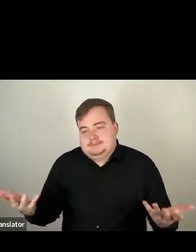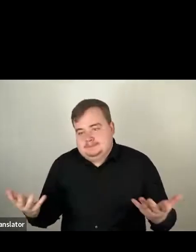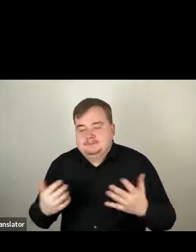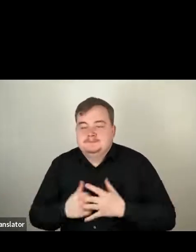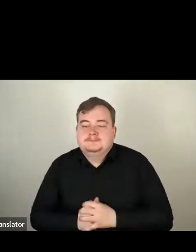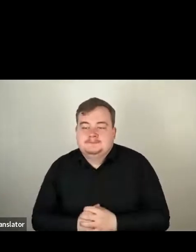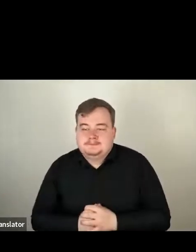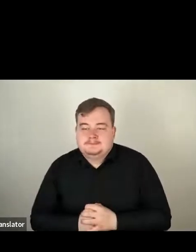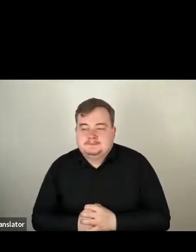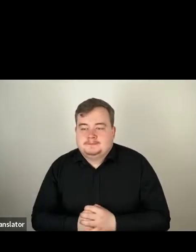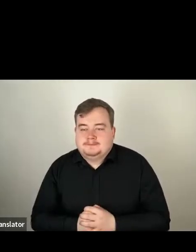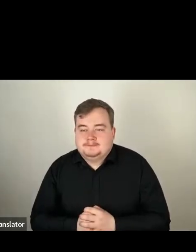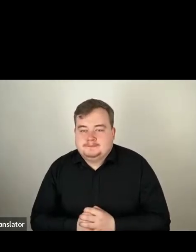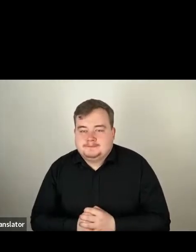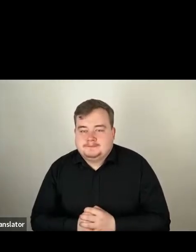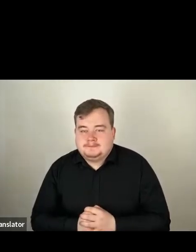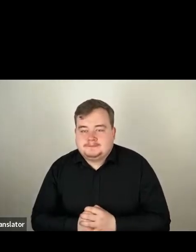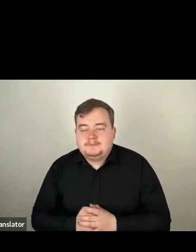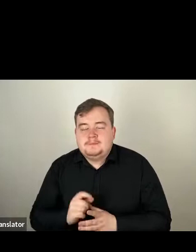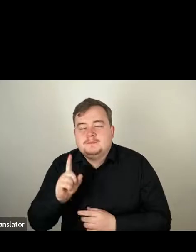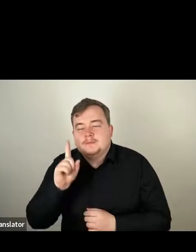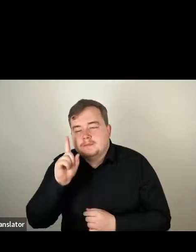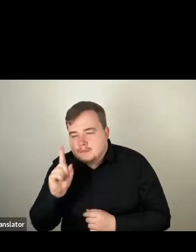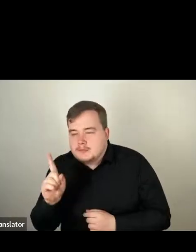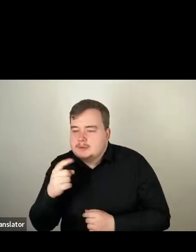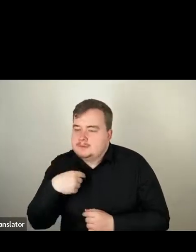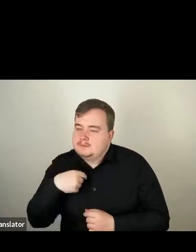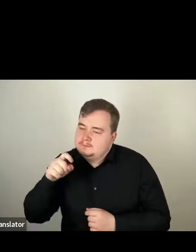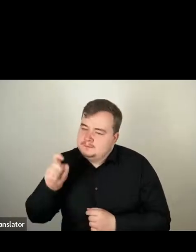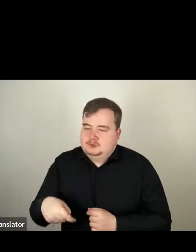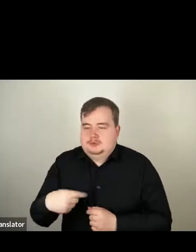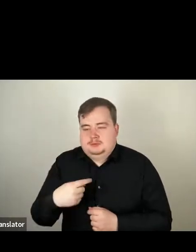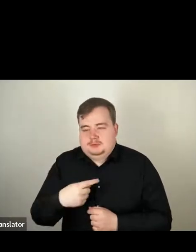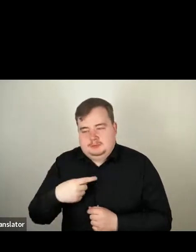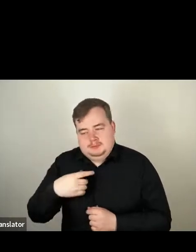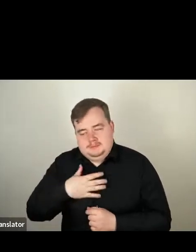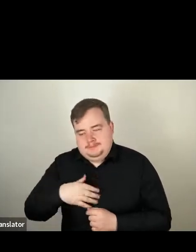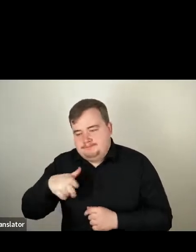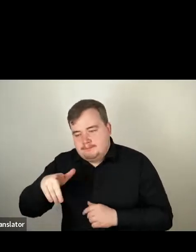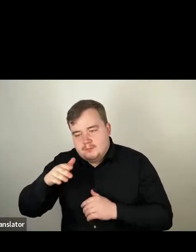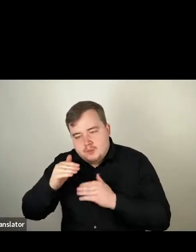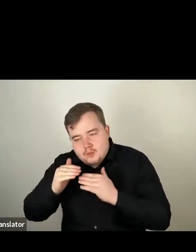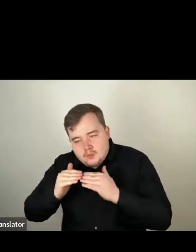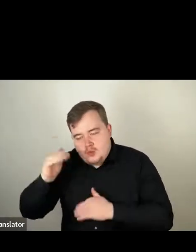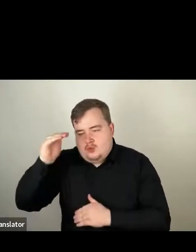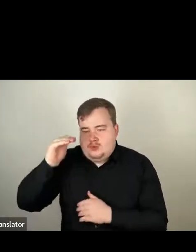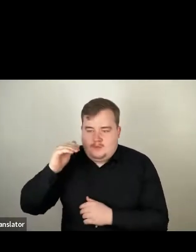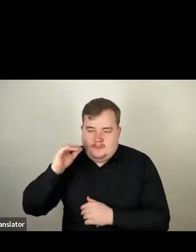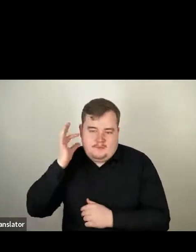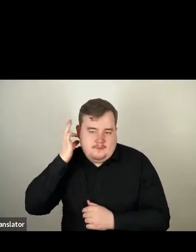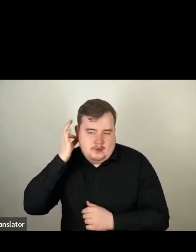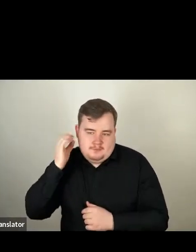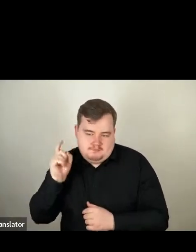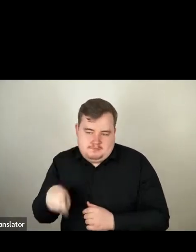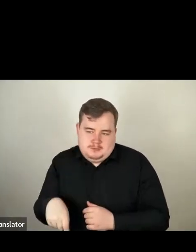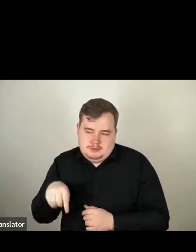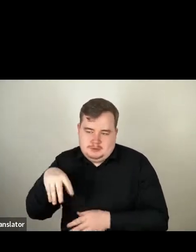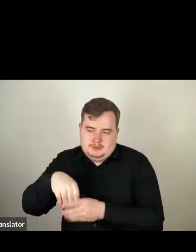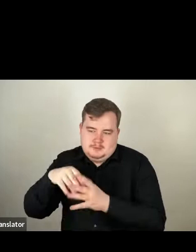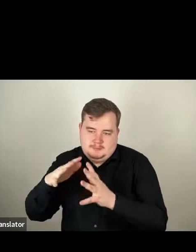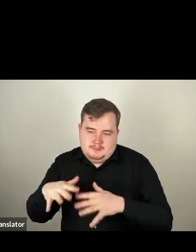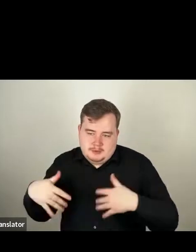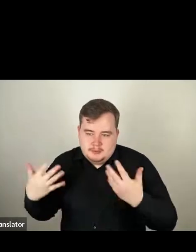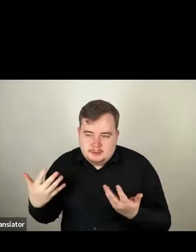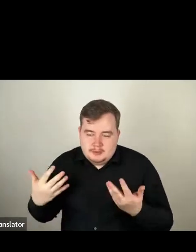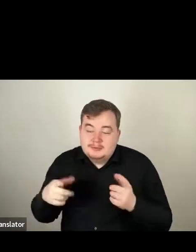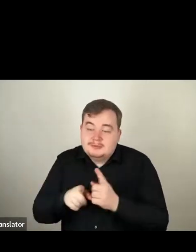if there should be more women in the delegations, there need also to be more women in the parliament. So it goes together. And I would say it's